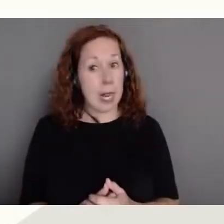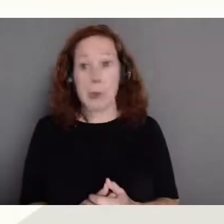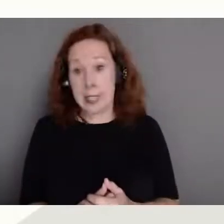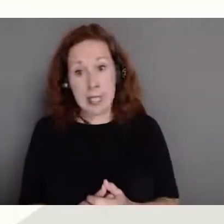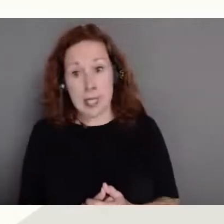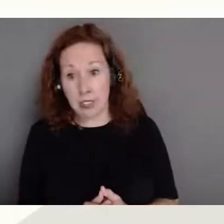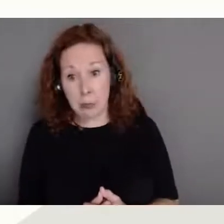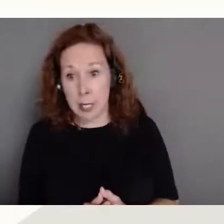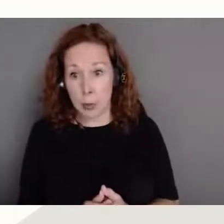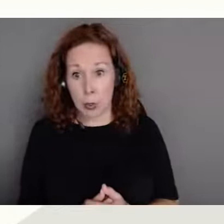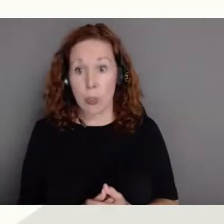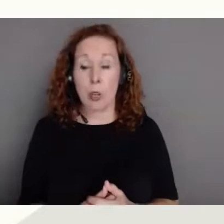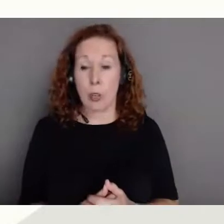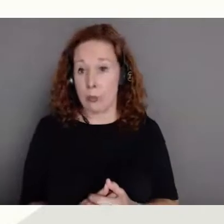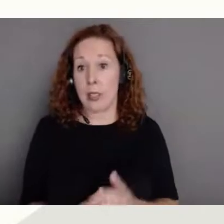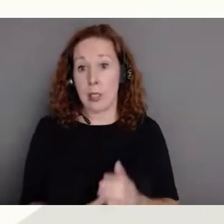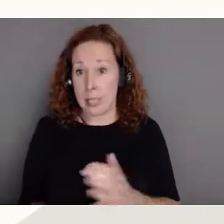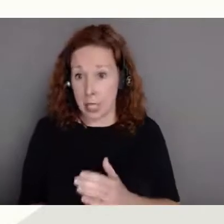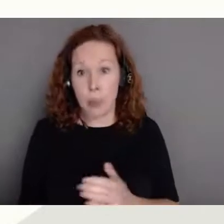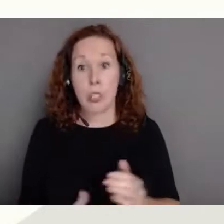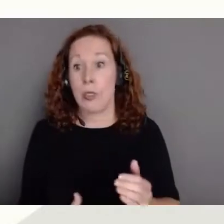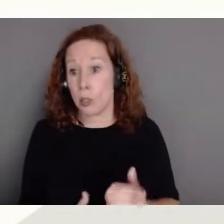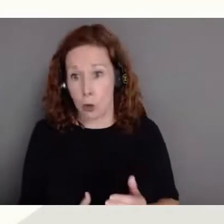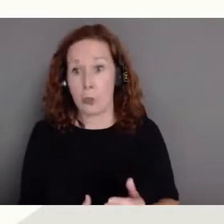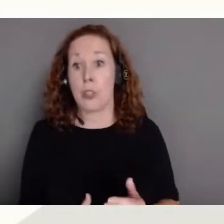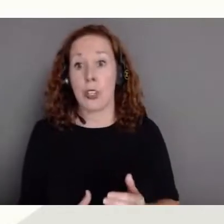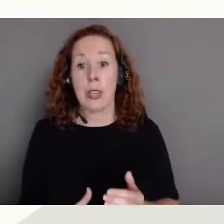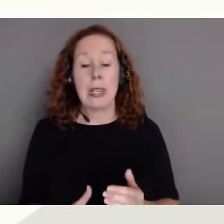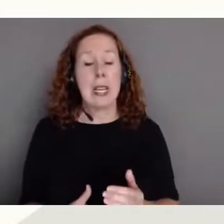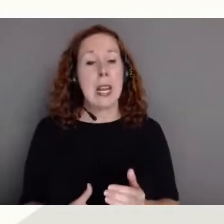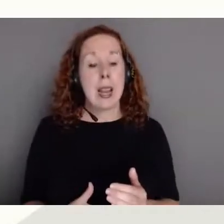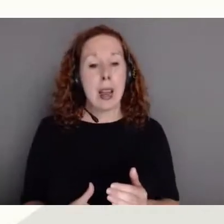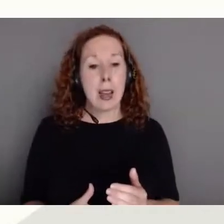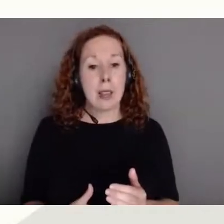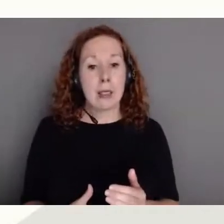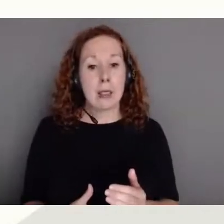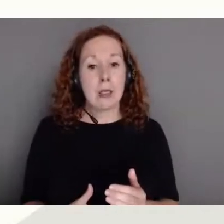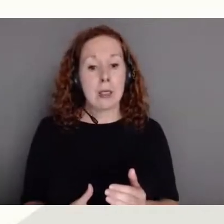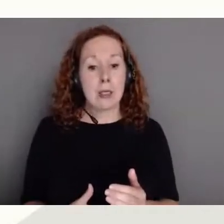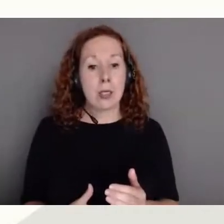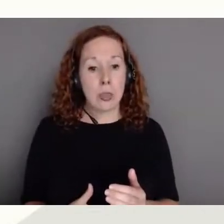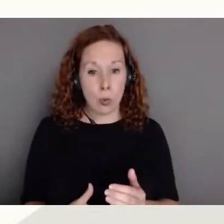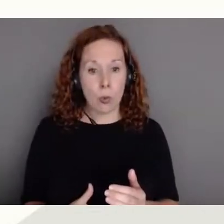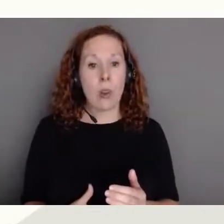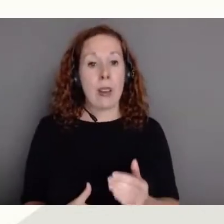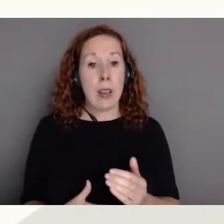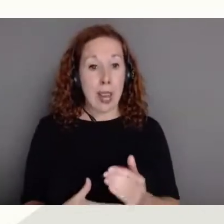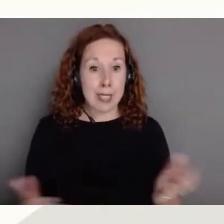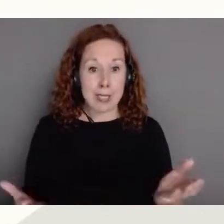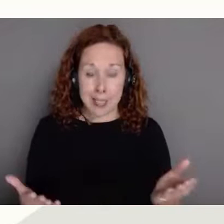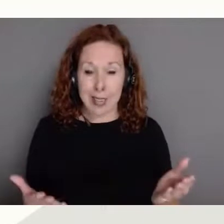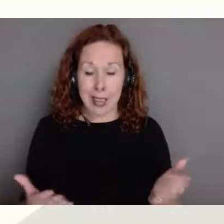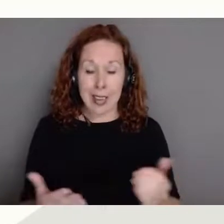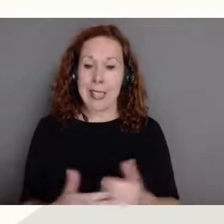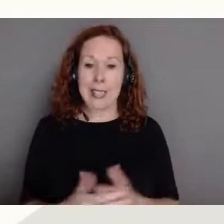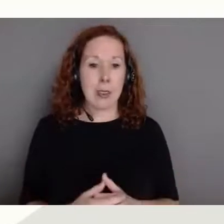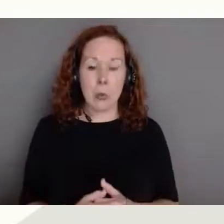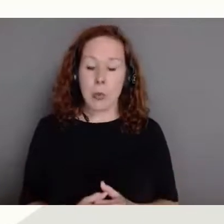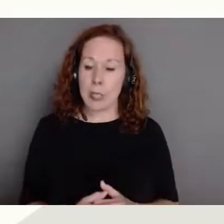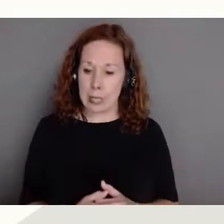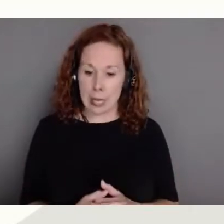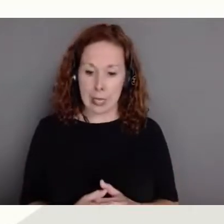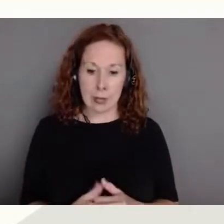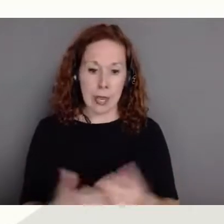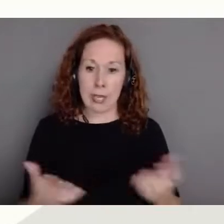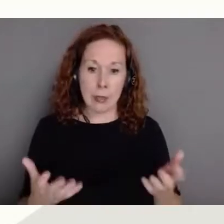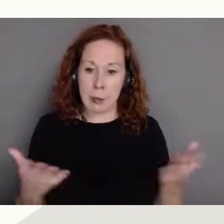Mhm. capital D deaf people who taught me their language and their culture. Mhm. And so, having said that, it's